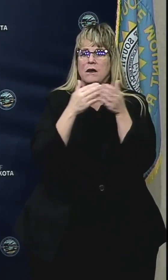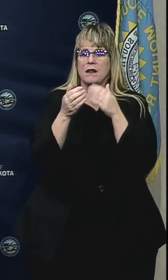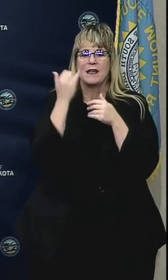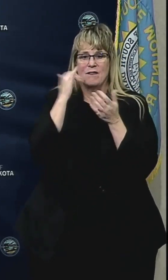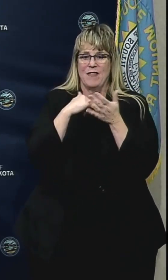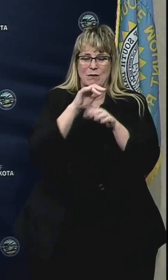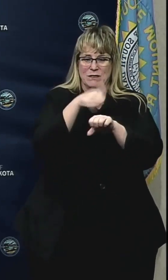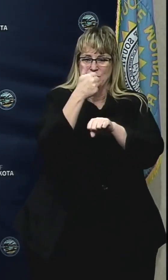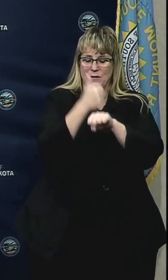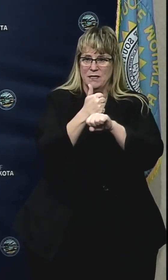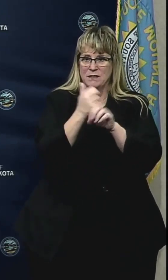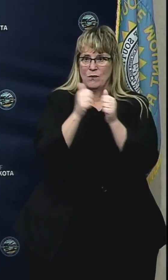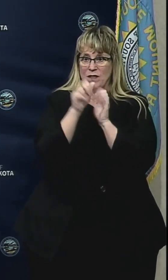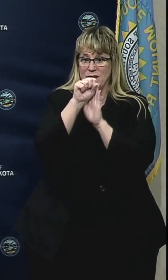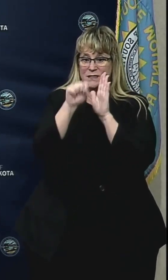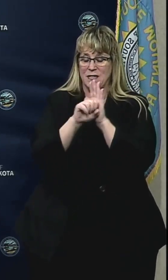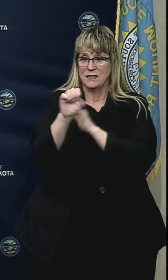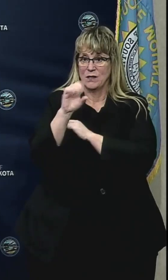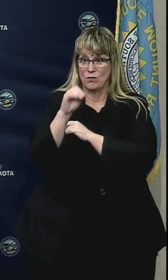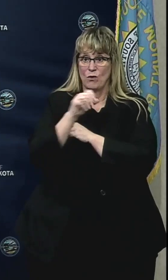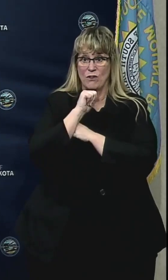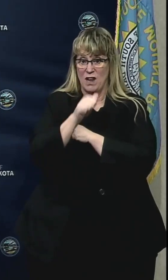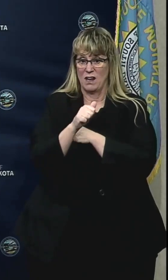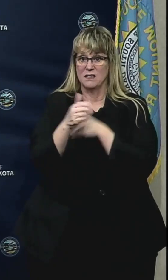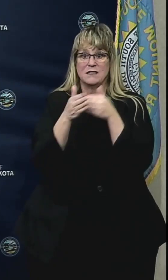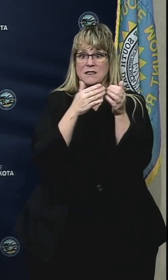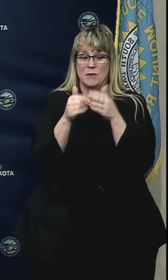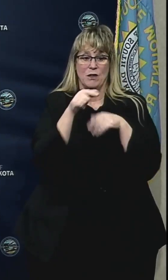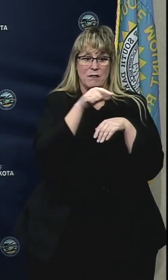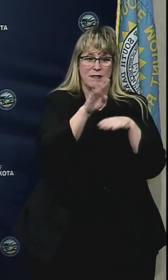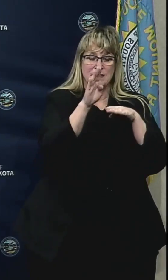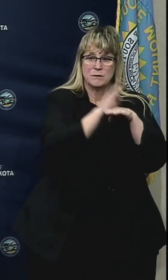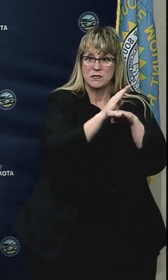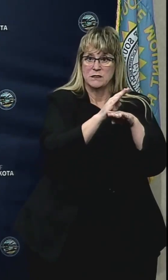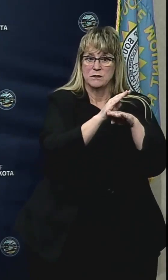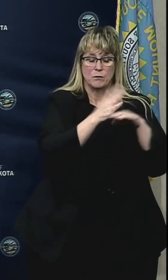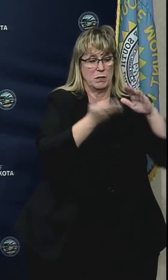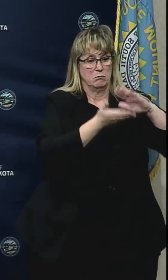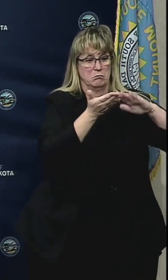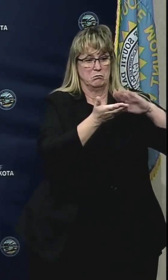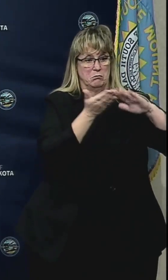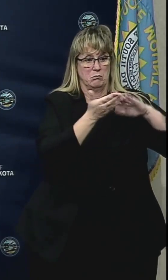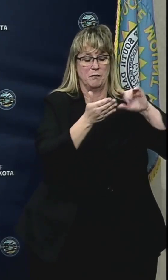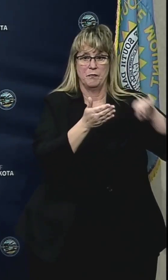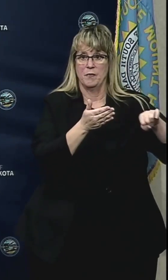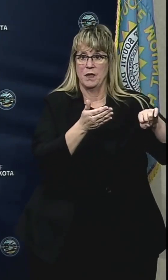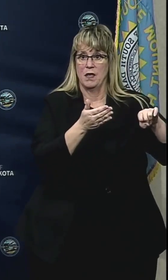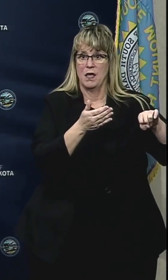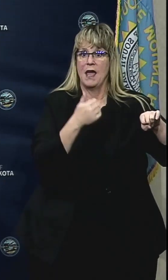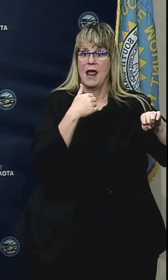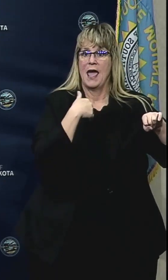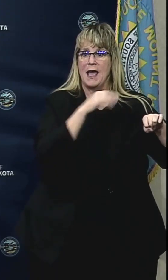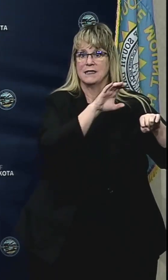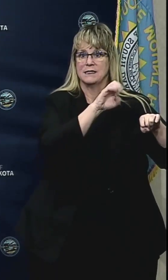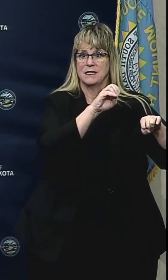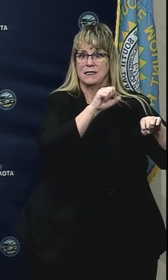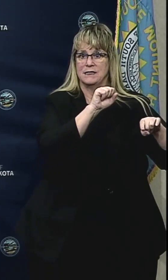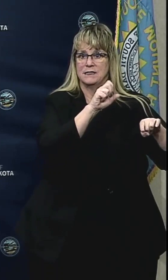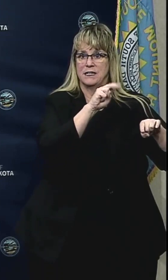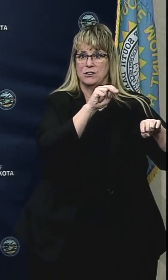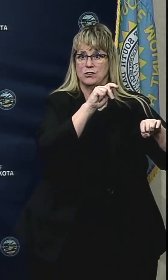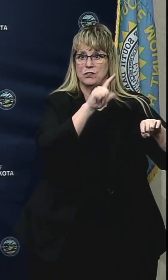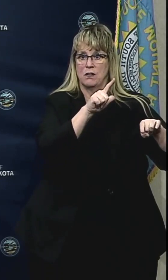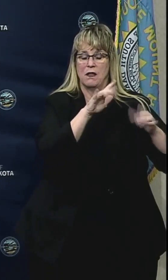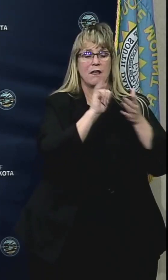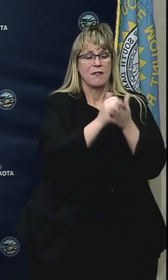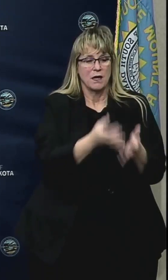been in place throughout the state of South Dakota or not, this plant would have been up and running because it is exempted as an essential business that is a part